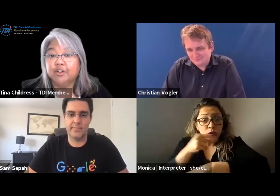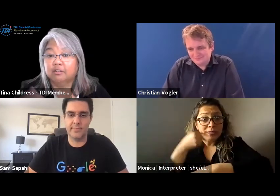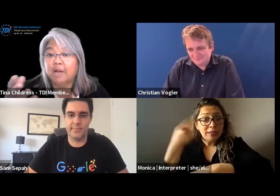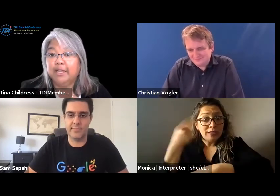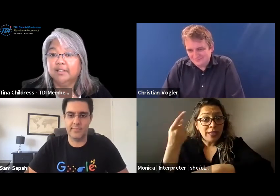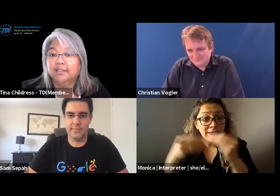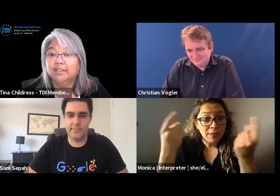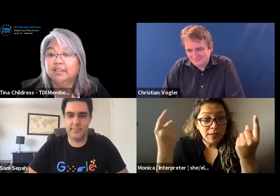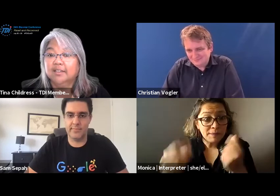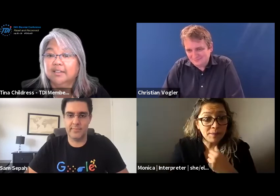another comment?